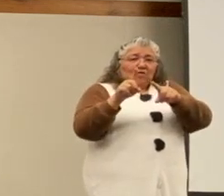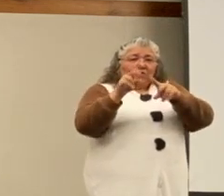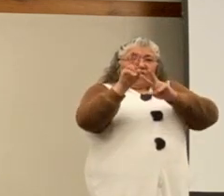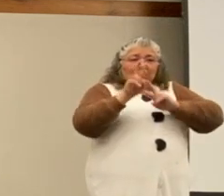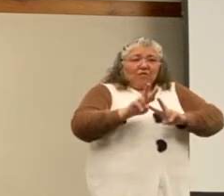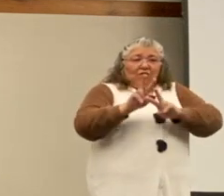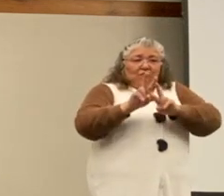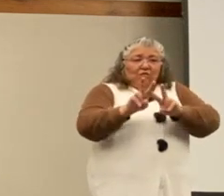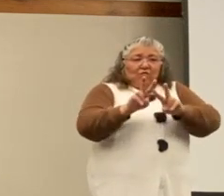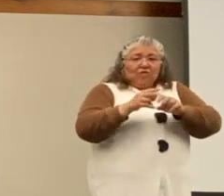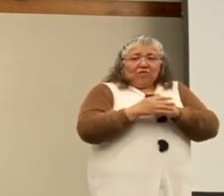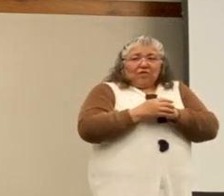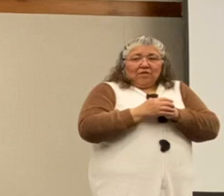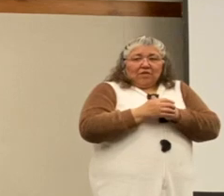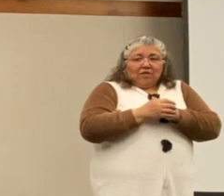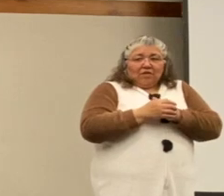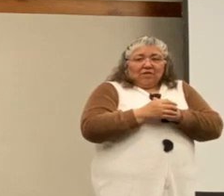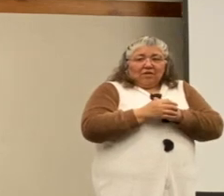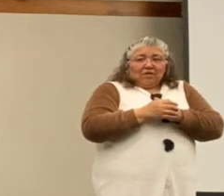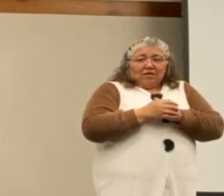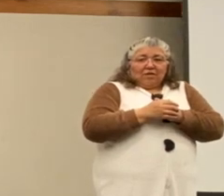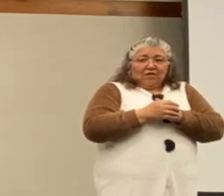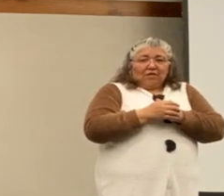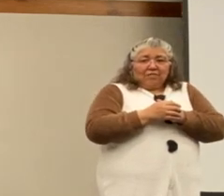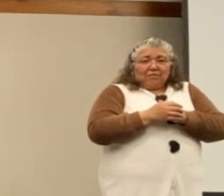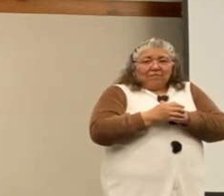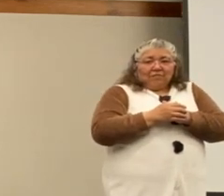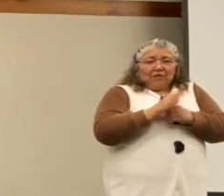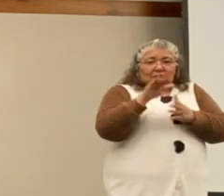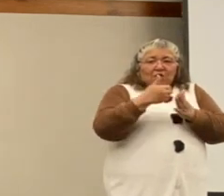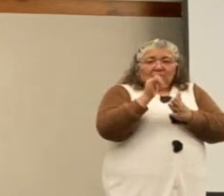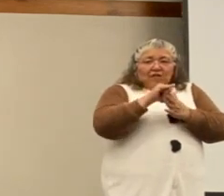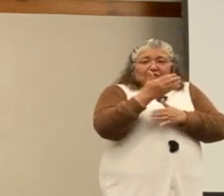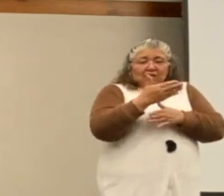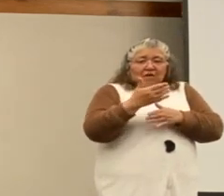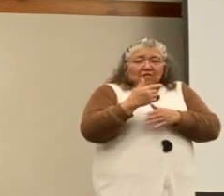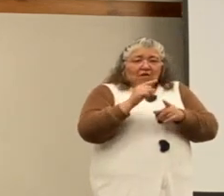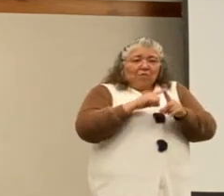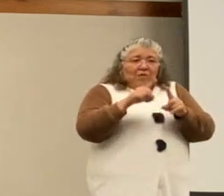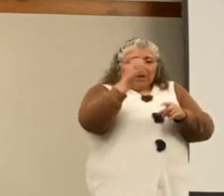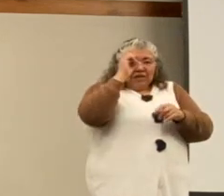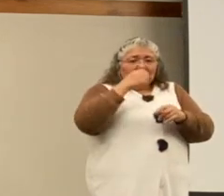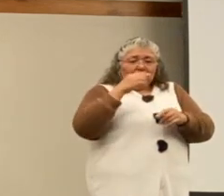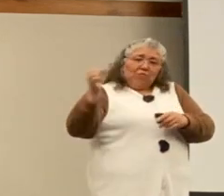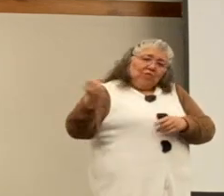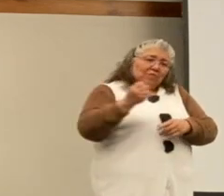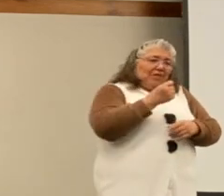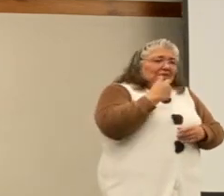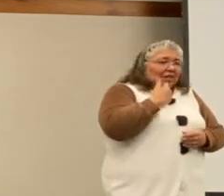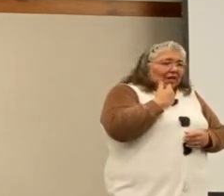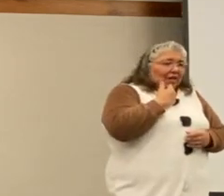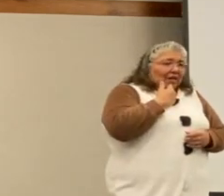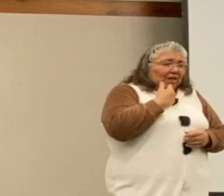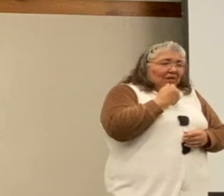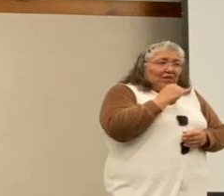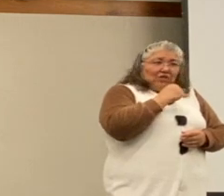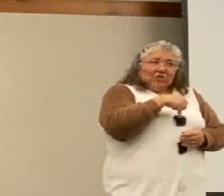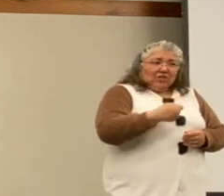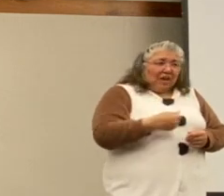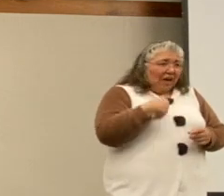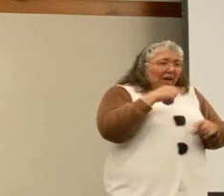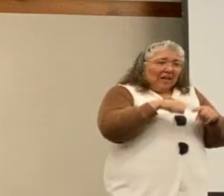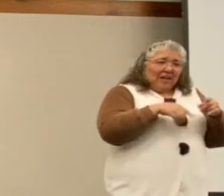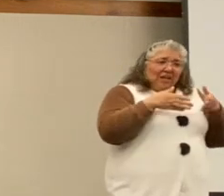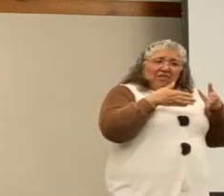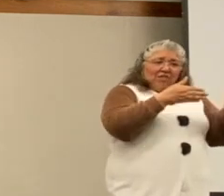his funeral and all that stuff. But he pulls me aside and he says, Jay, I can't go down this